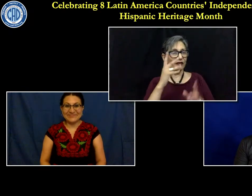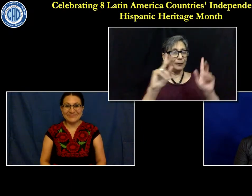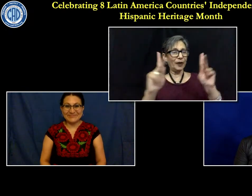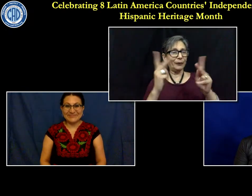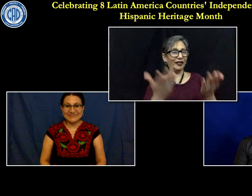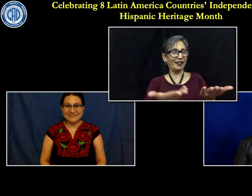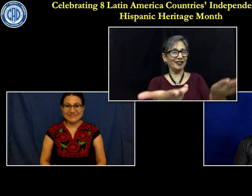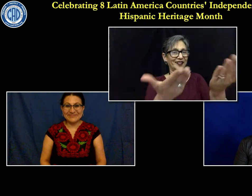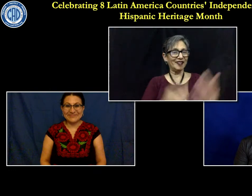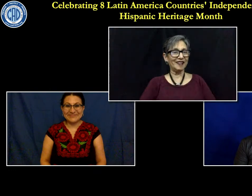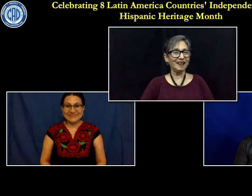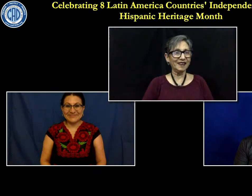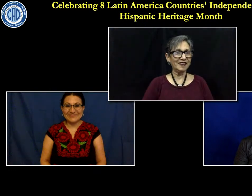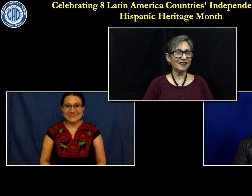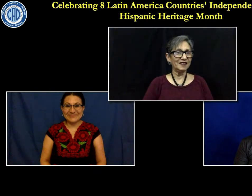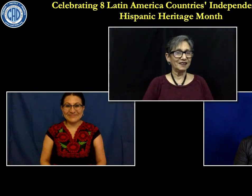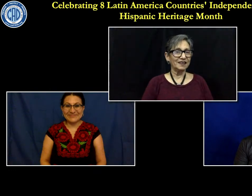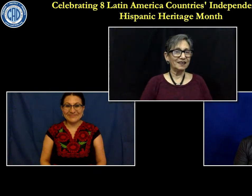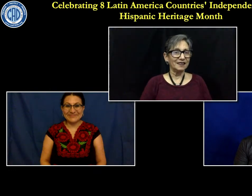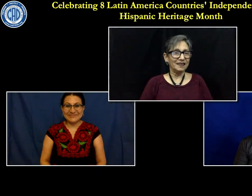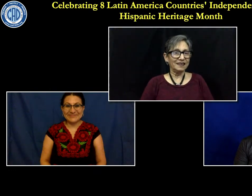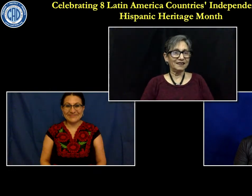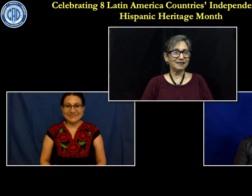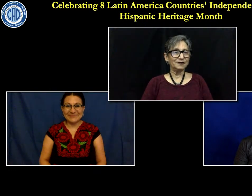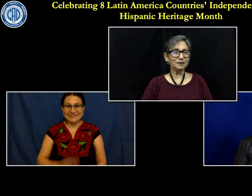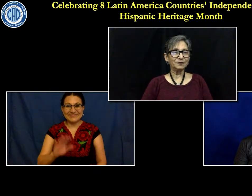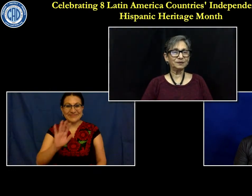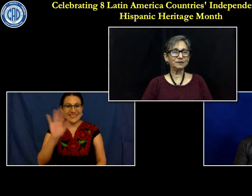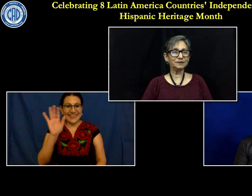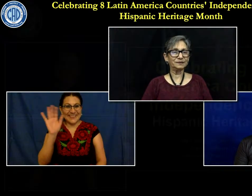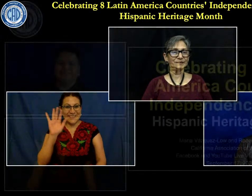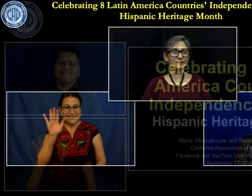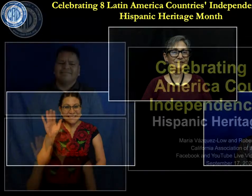All right, let's start with our video.